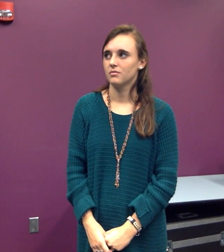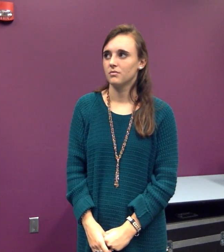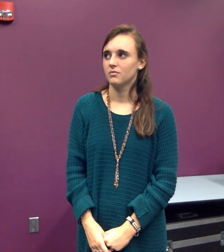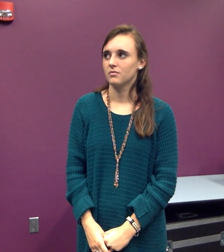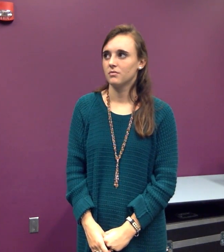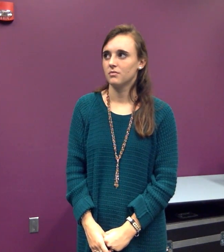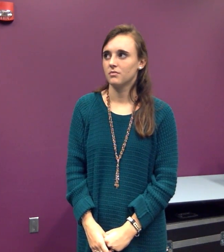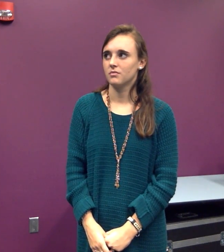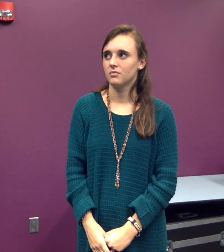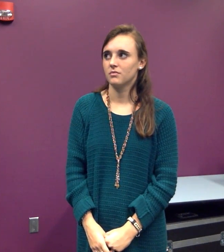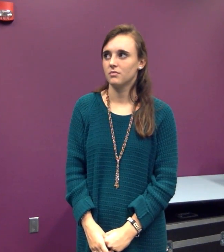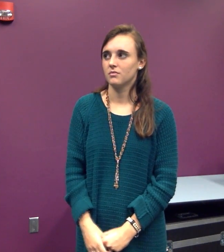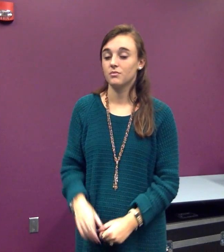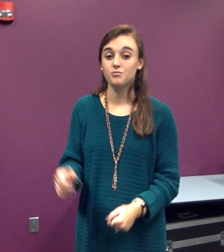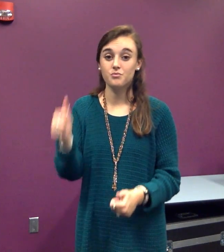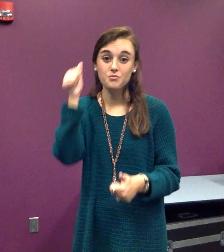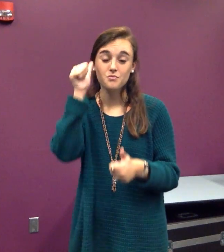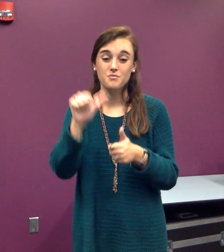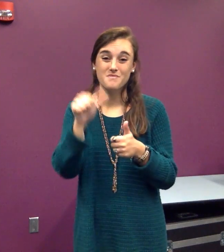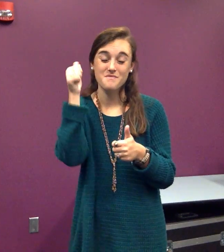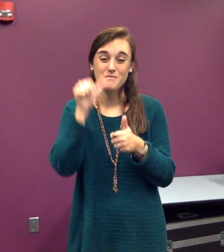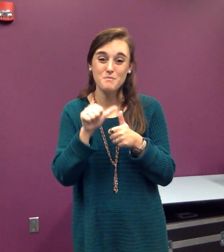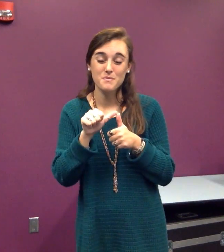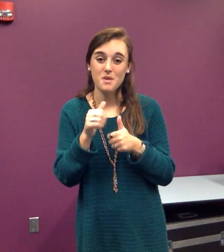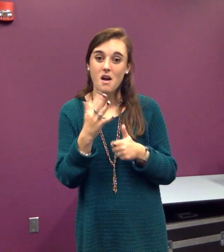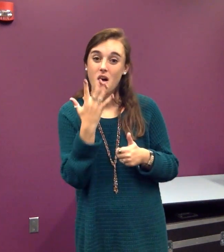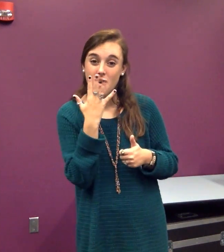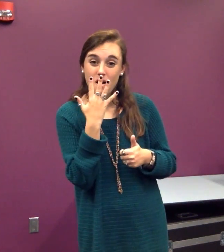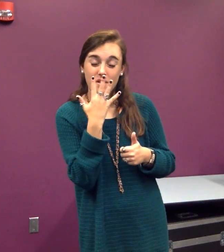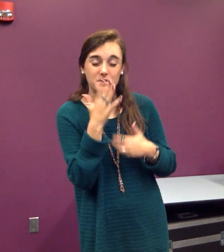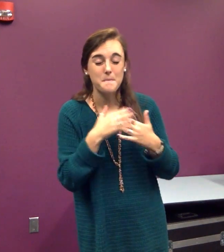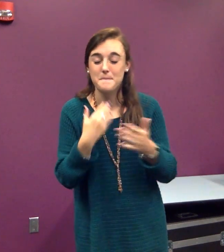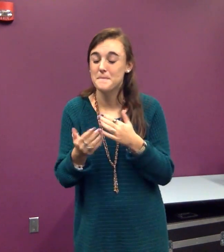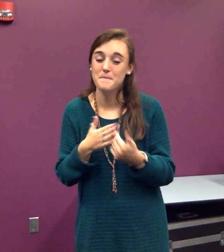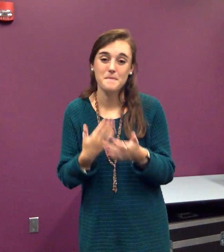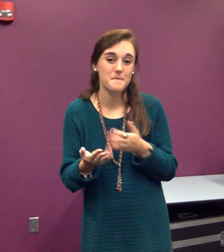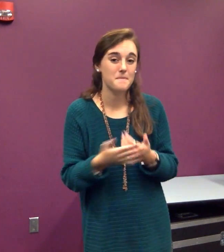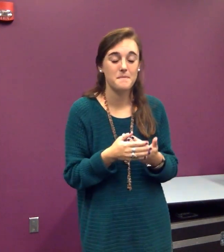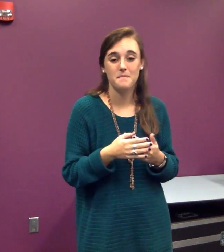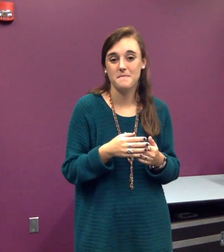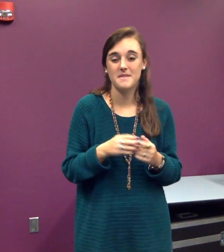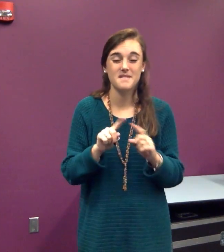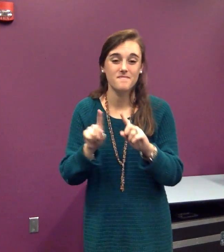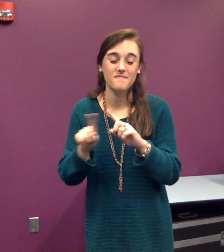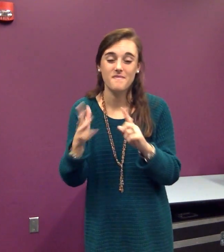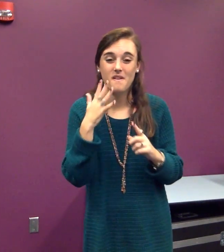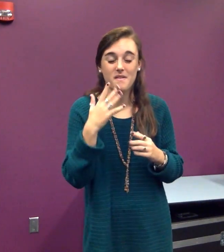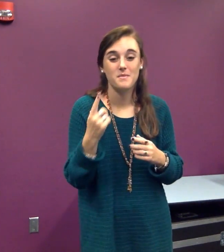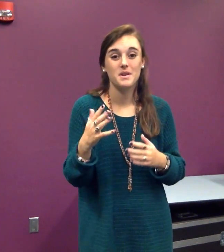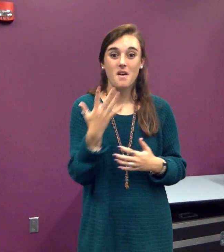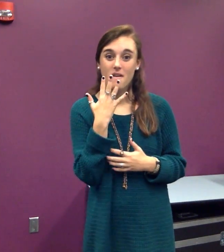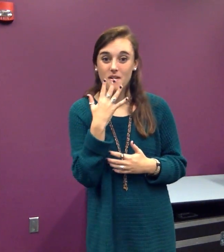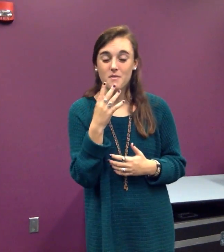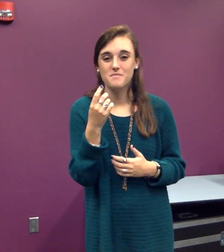Now remember, I'm asking for it in color. Any colors, they can all be red or they can be different colors. But listen